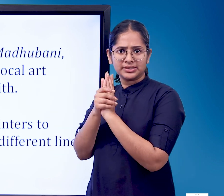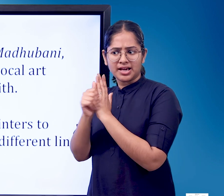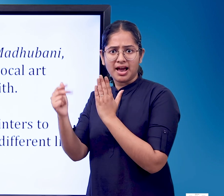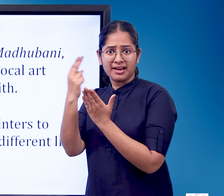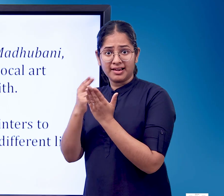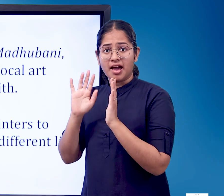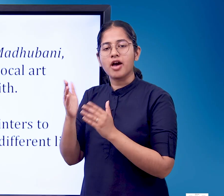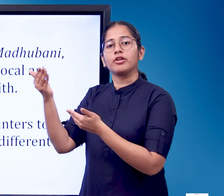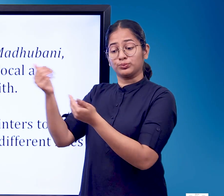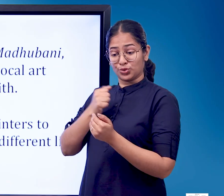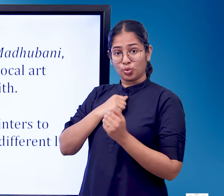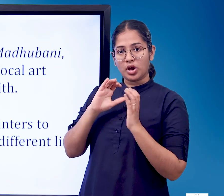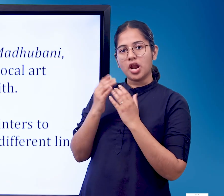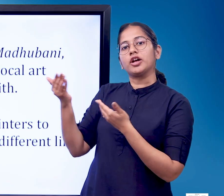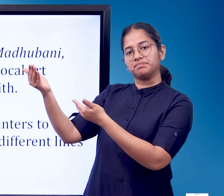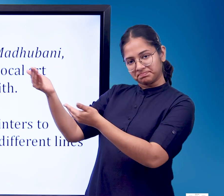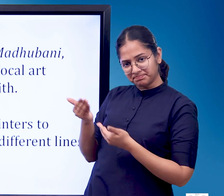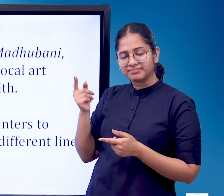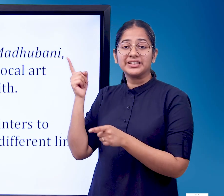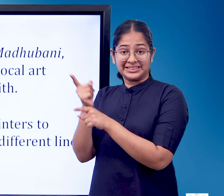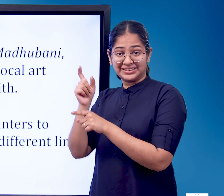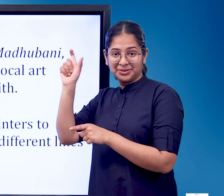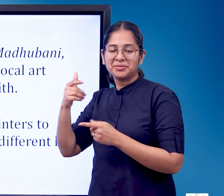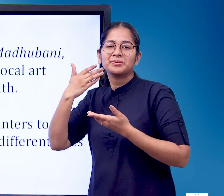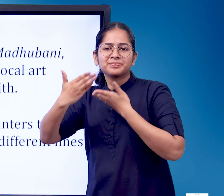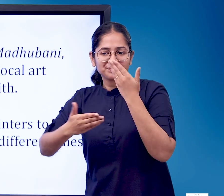their process of drawing different lines and shapes with children